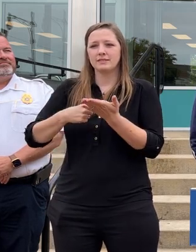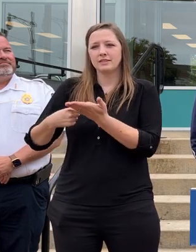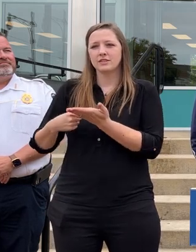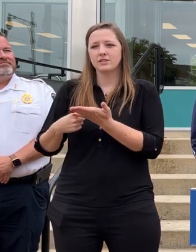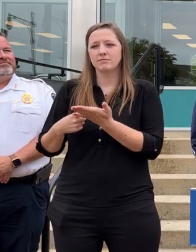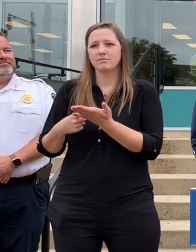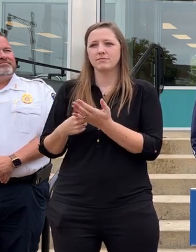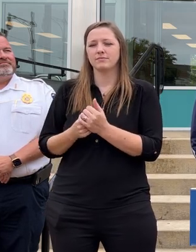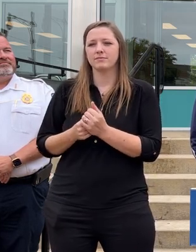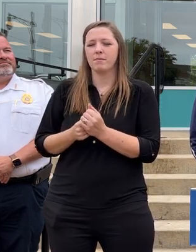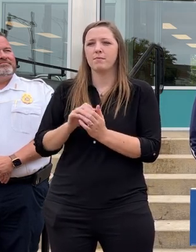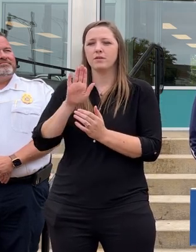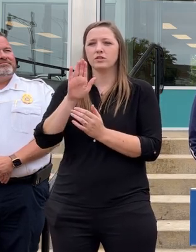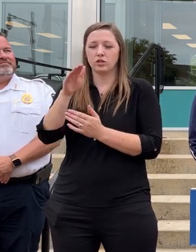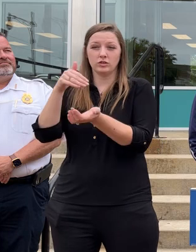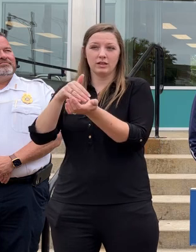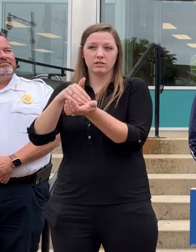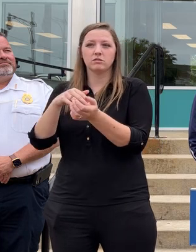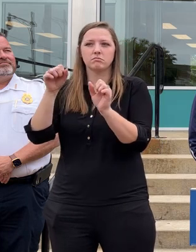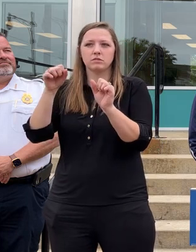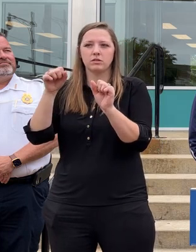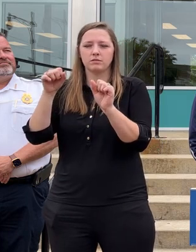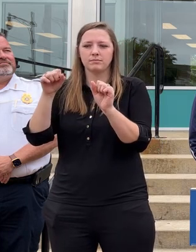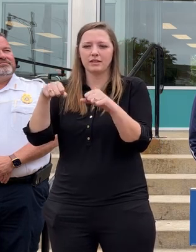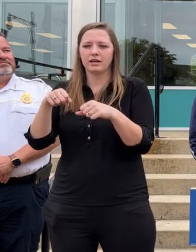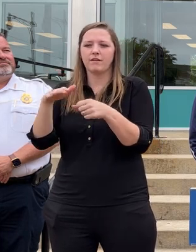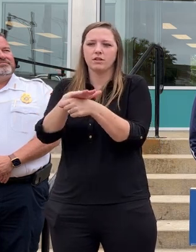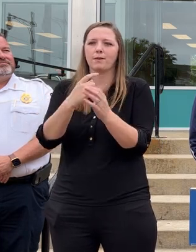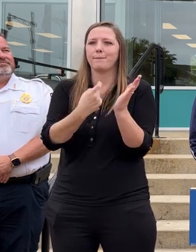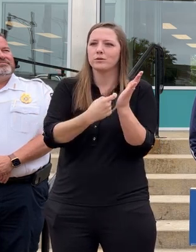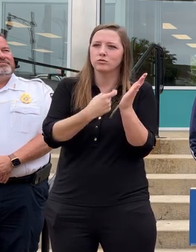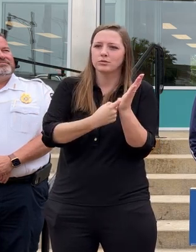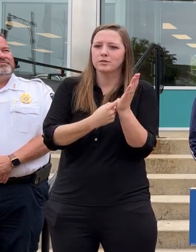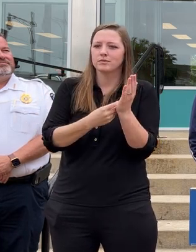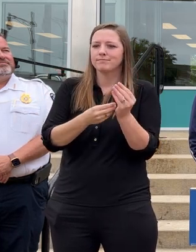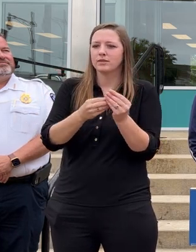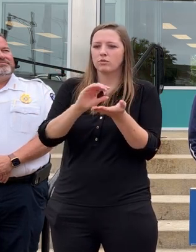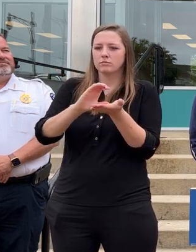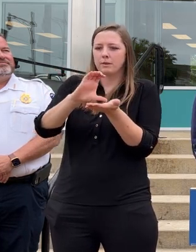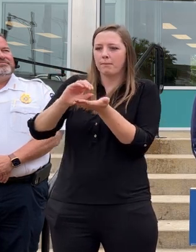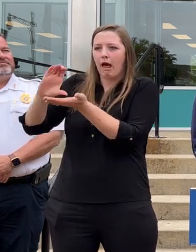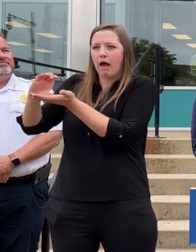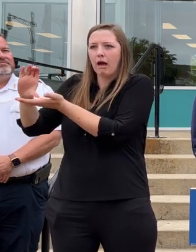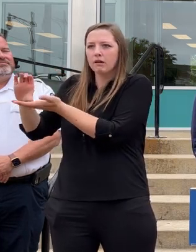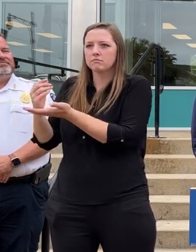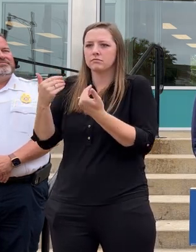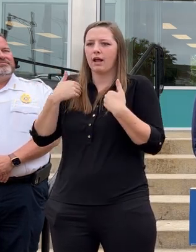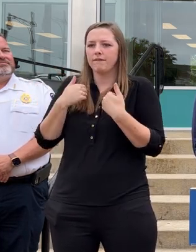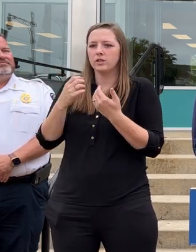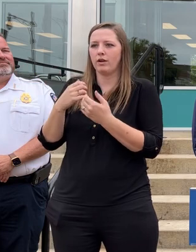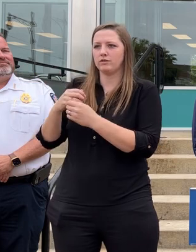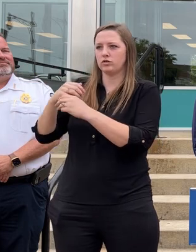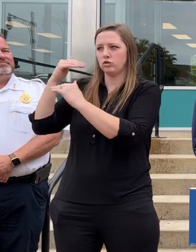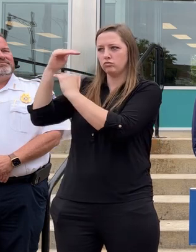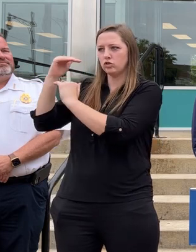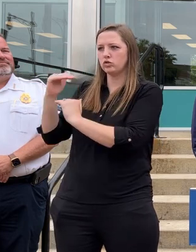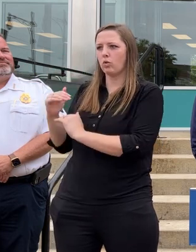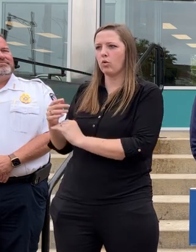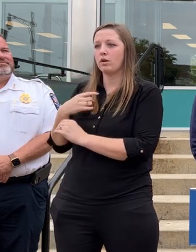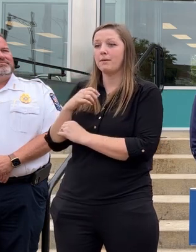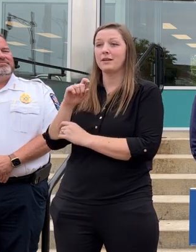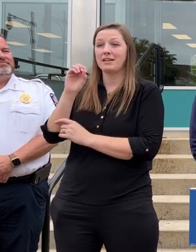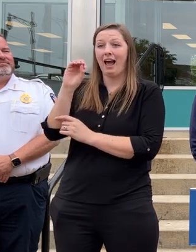your prescriber can cover prescription medication supplies and storage, oxygen service if you